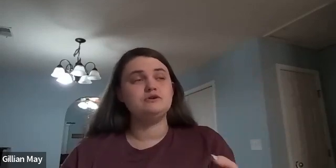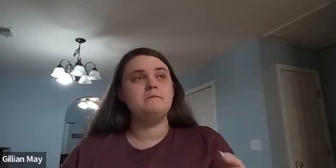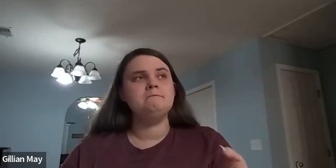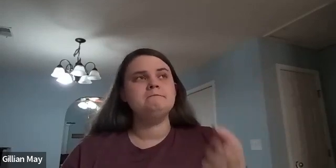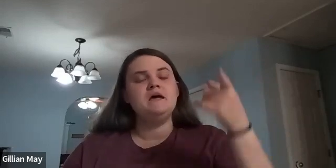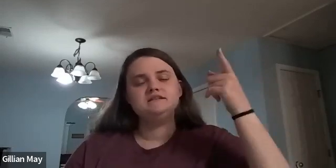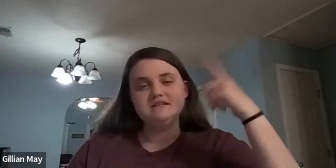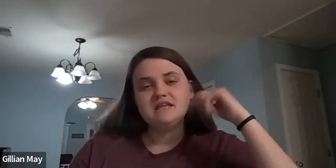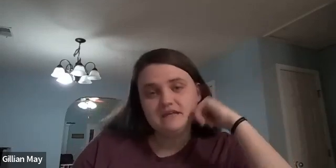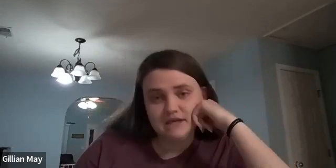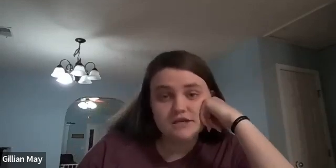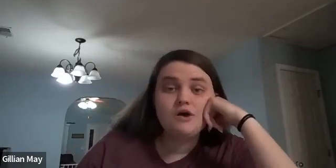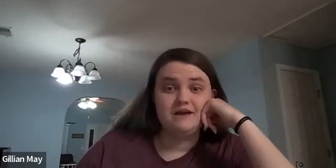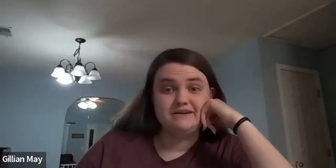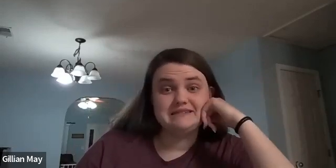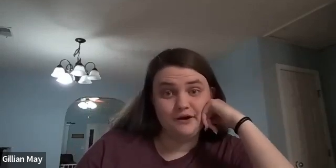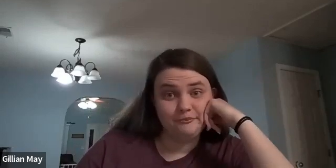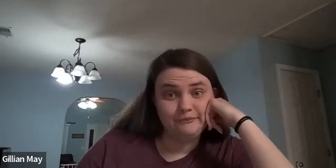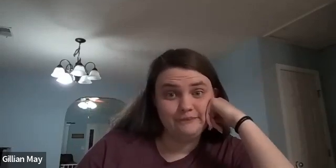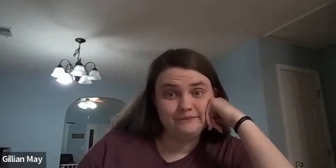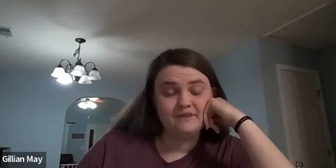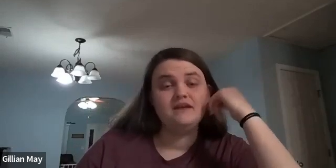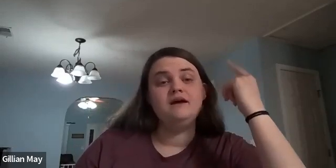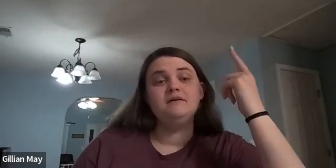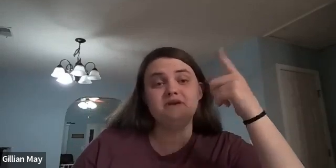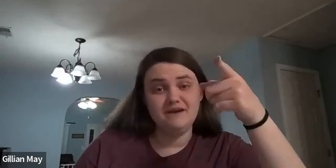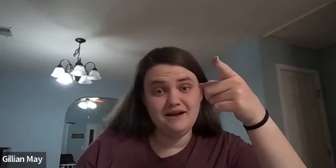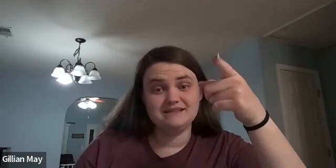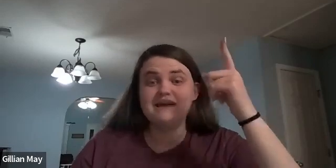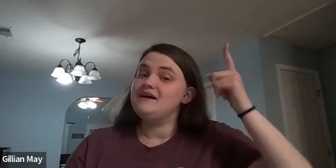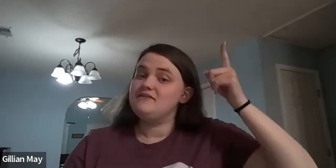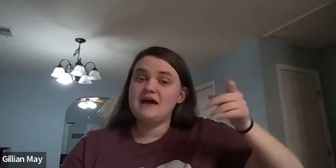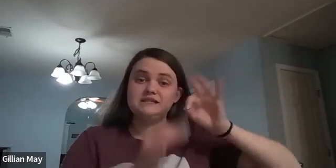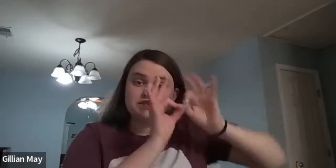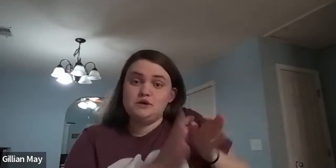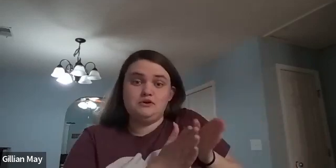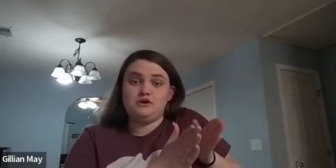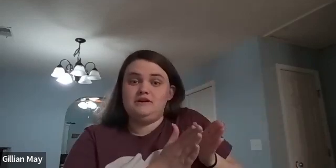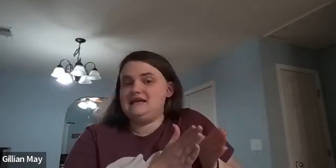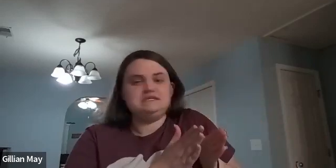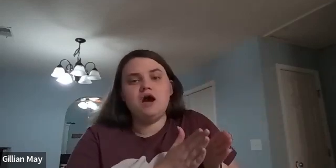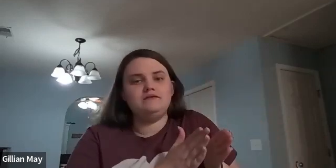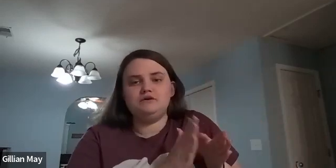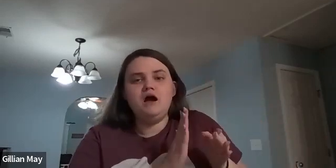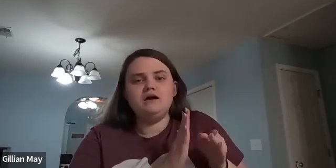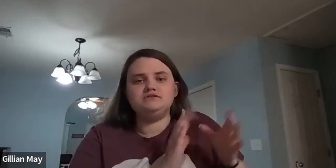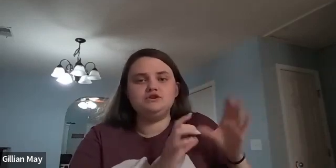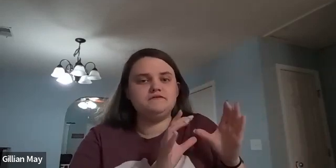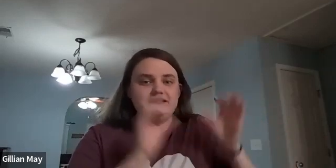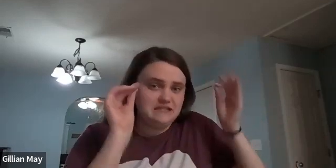classroom. Does that kid know ASL? Because that interpreter they're not certified